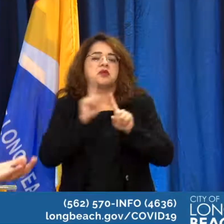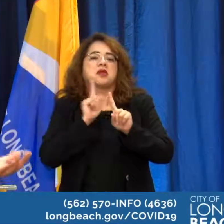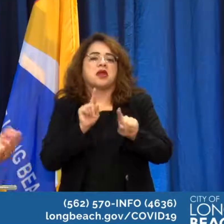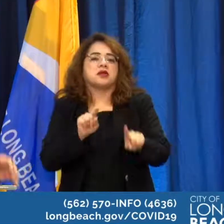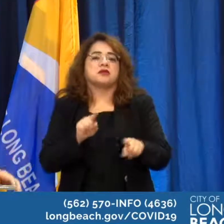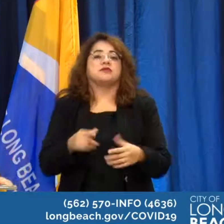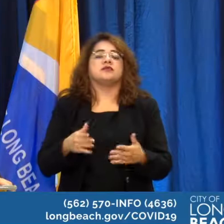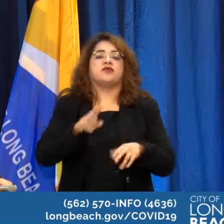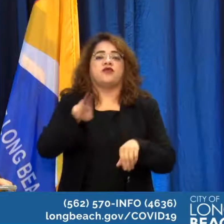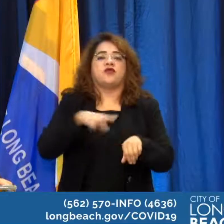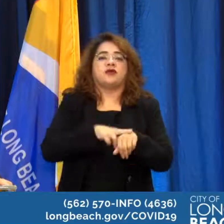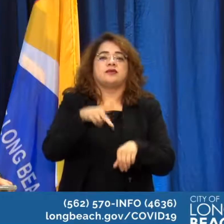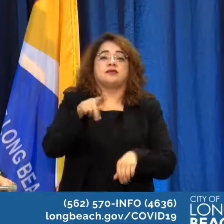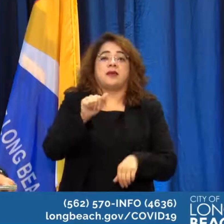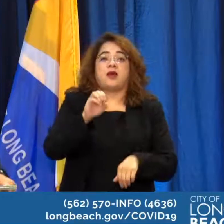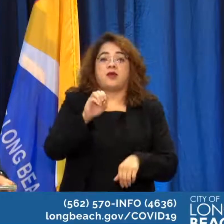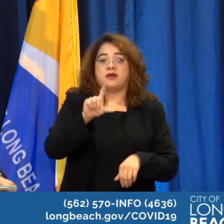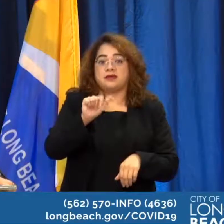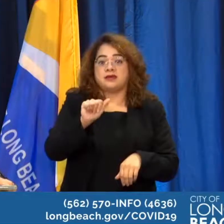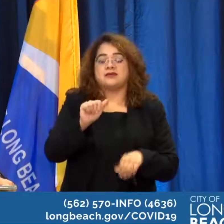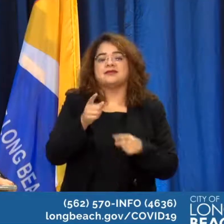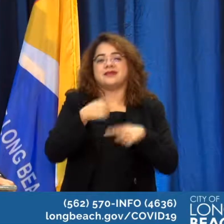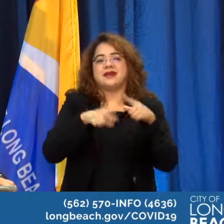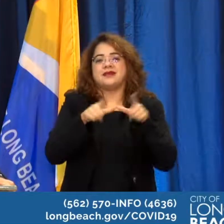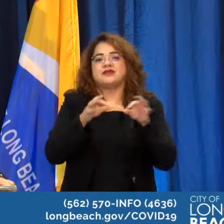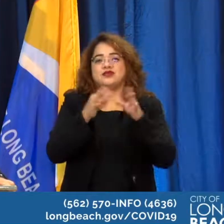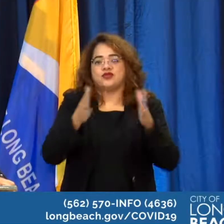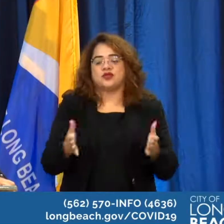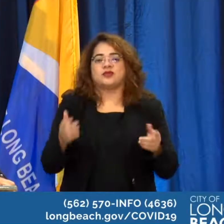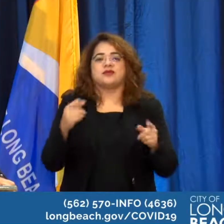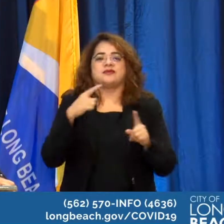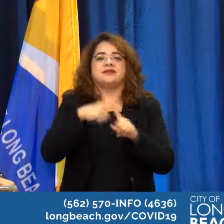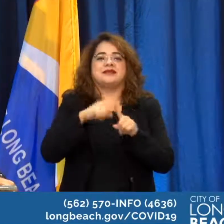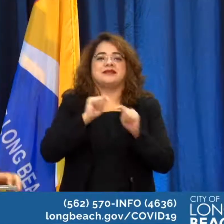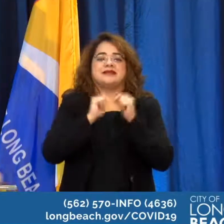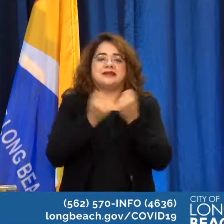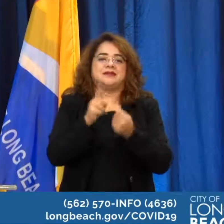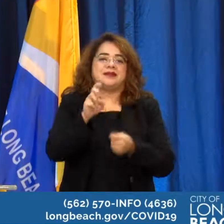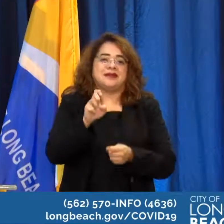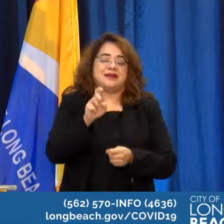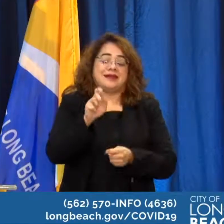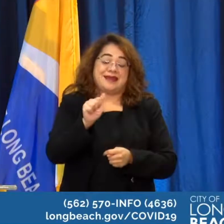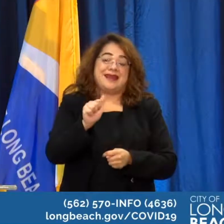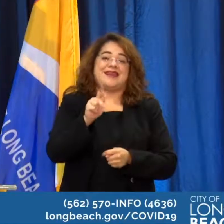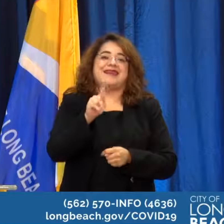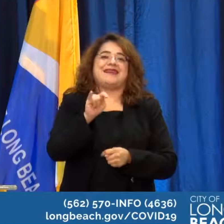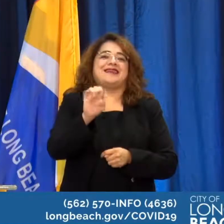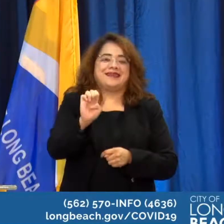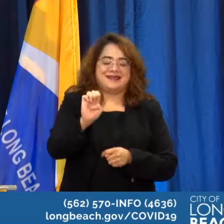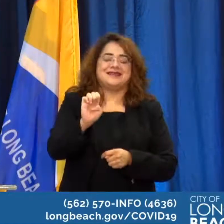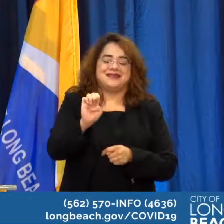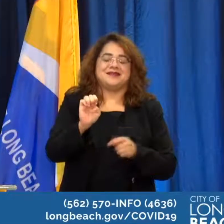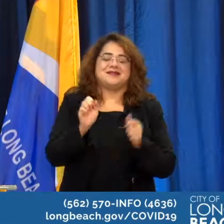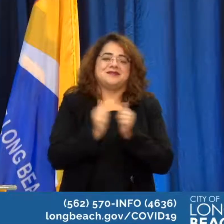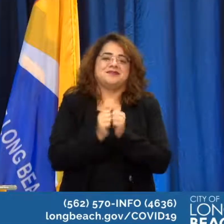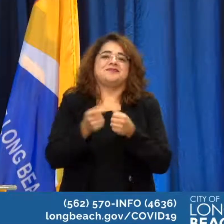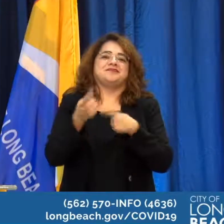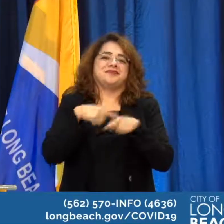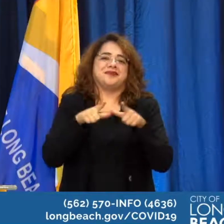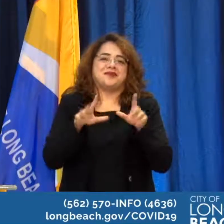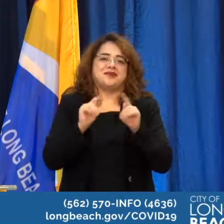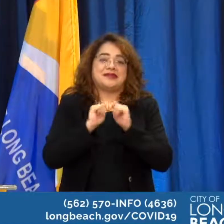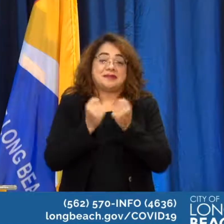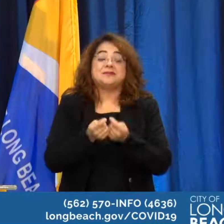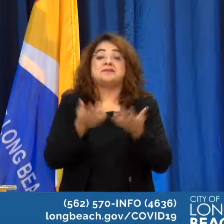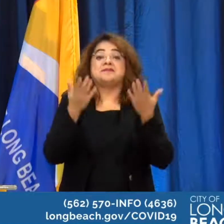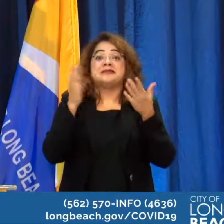of course, Paola is doing our update today, ASL, and we'll be doing a Spanish translation at